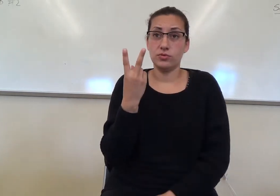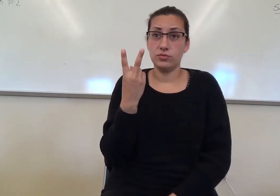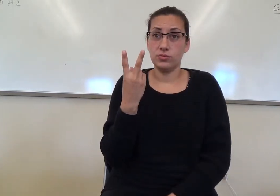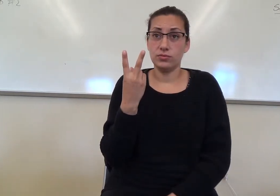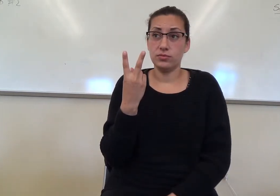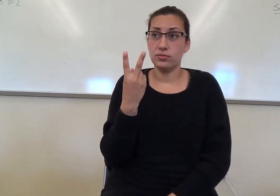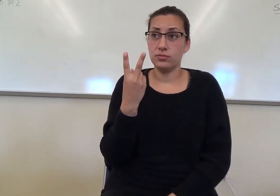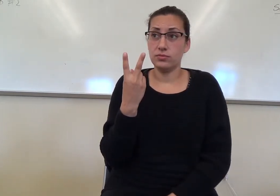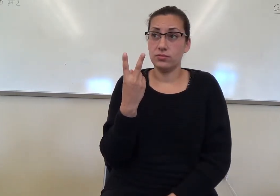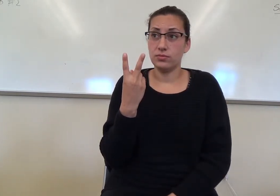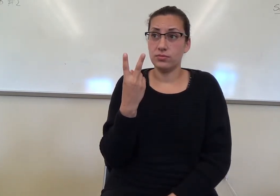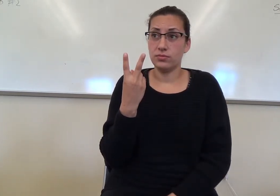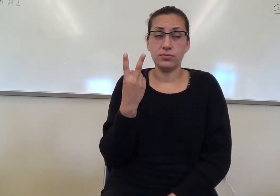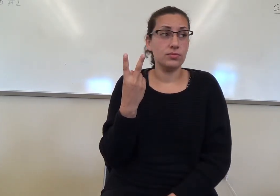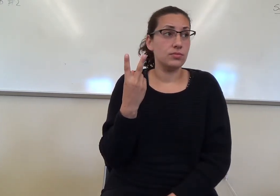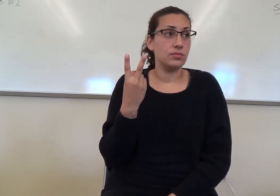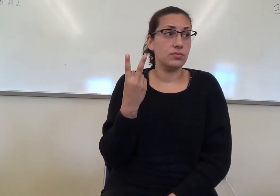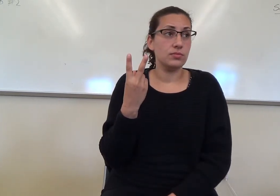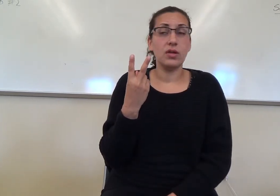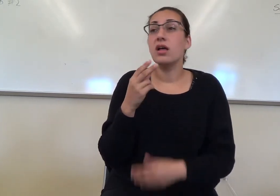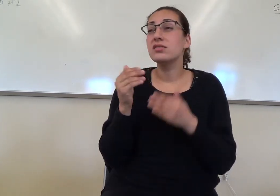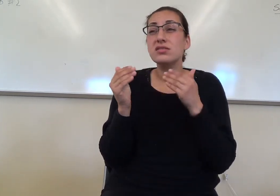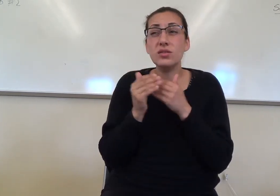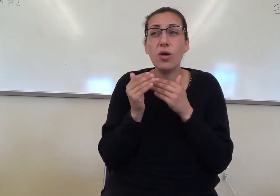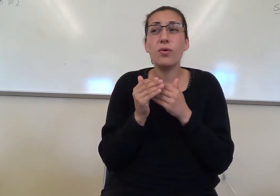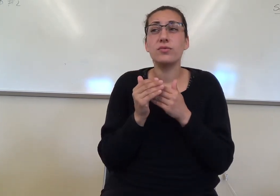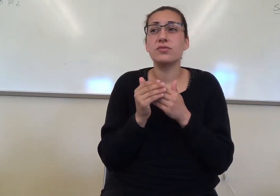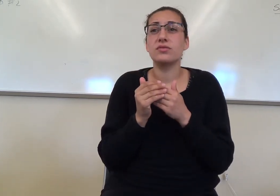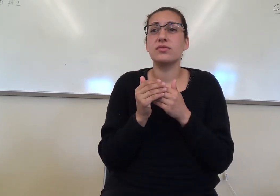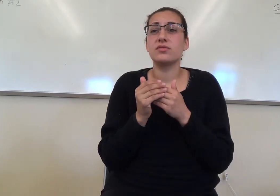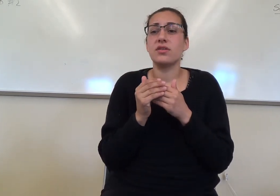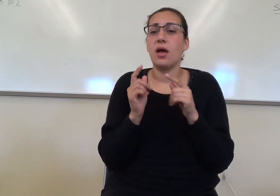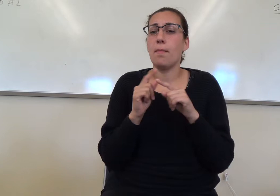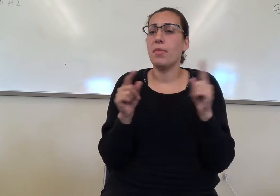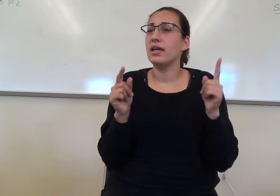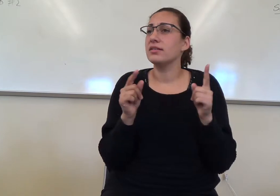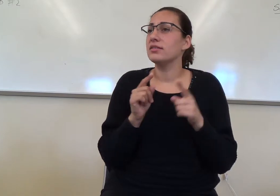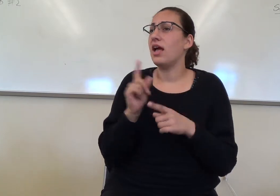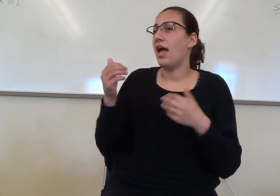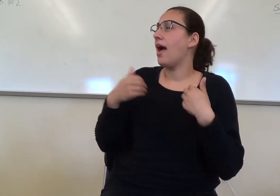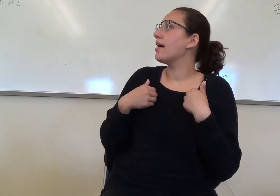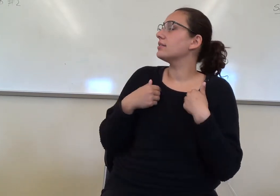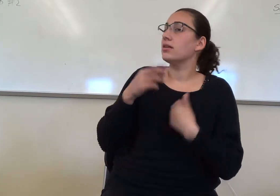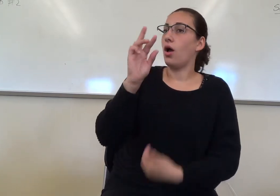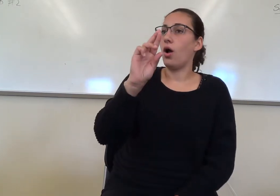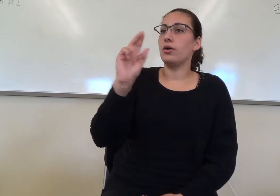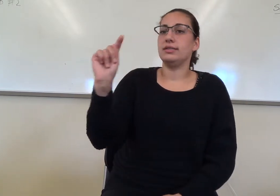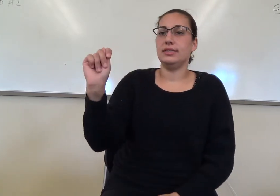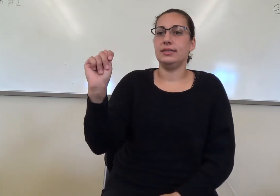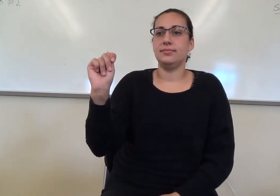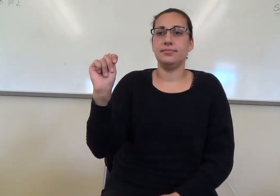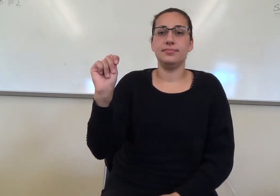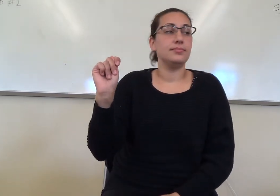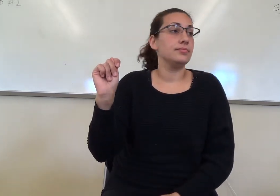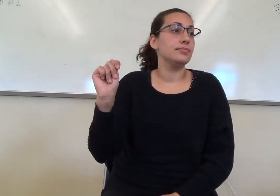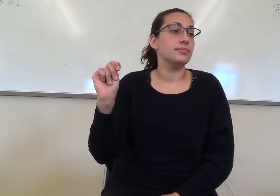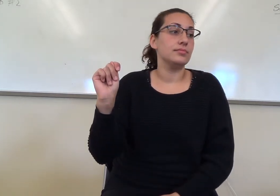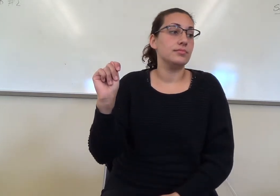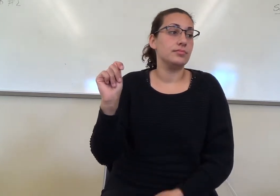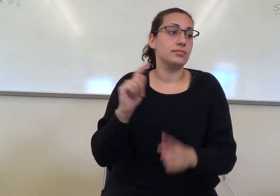Which again is close, and this one has the reversal transition. But as we're quickly seeing